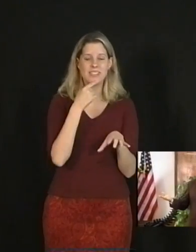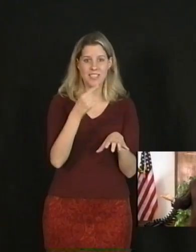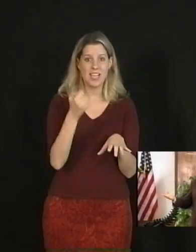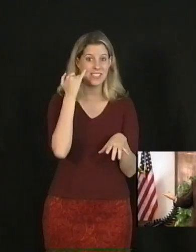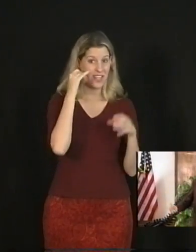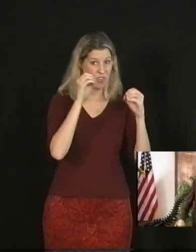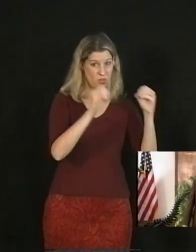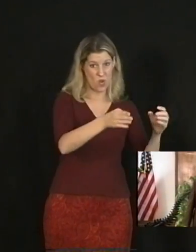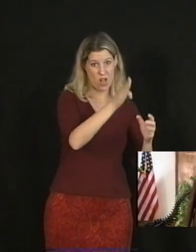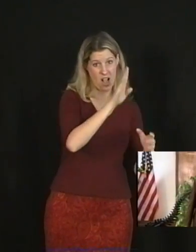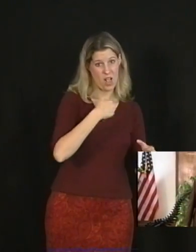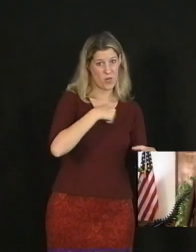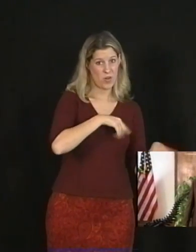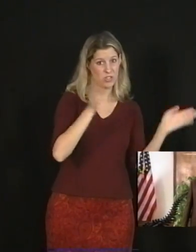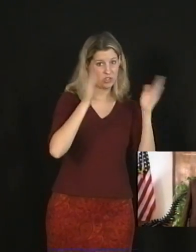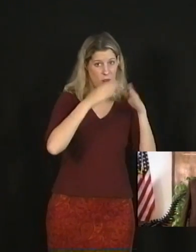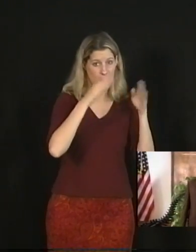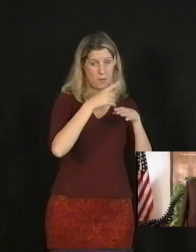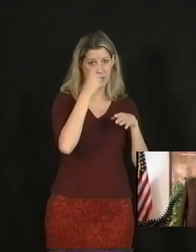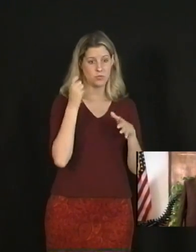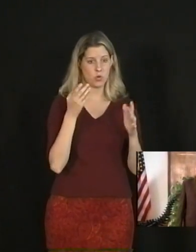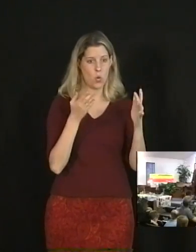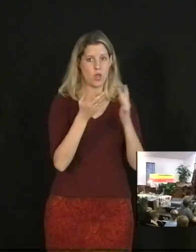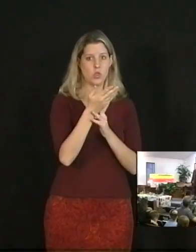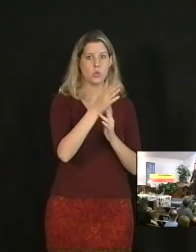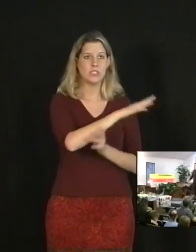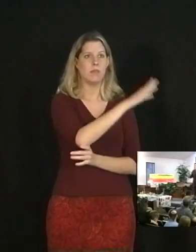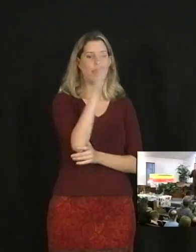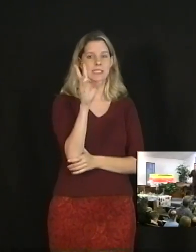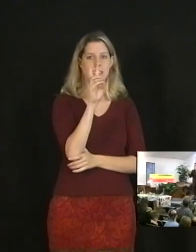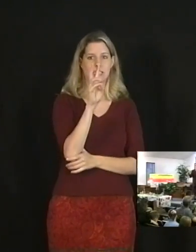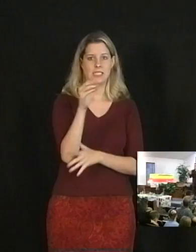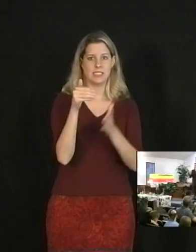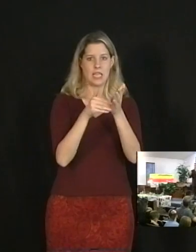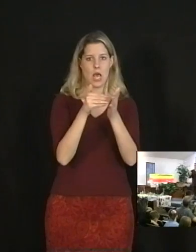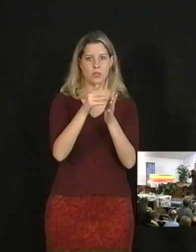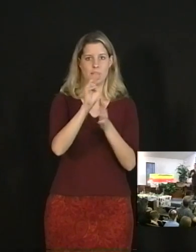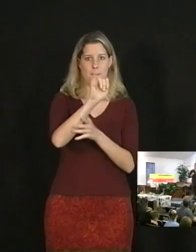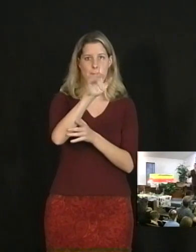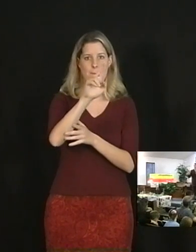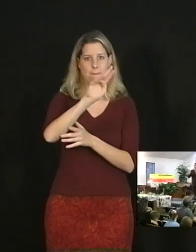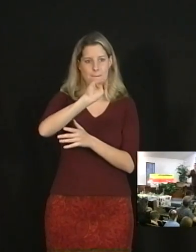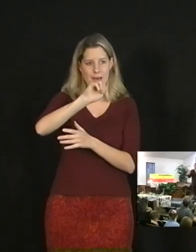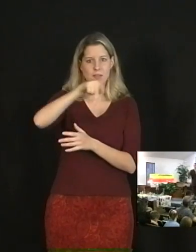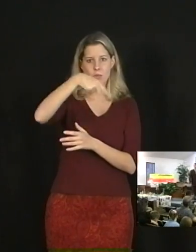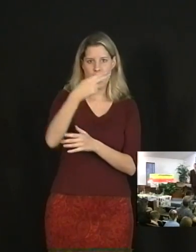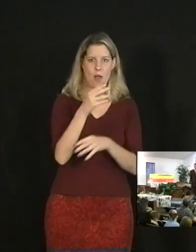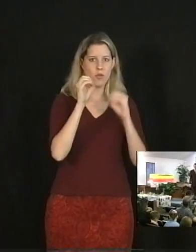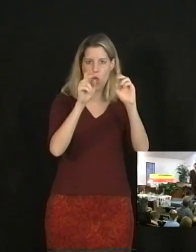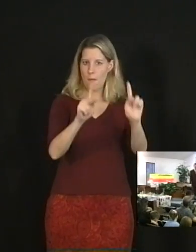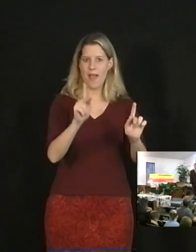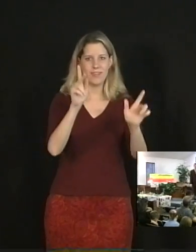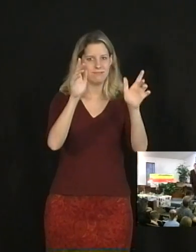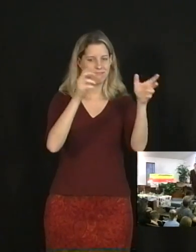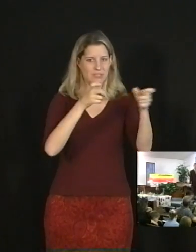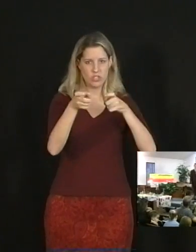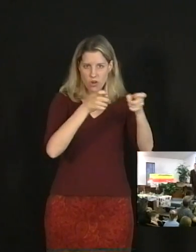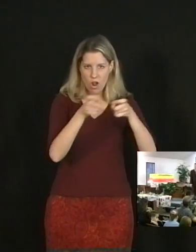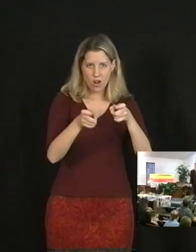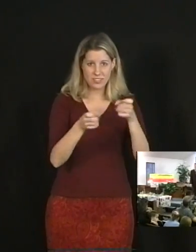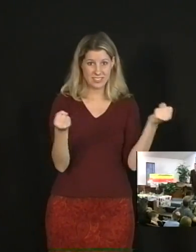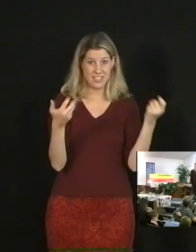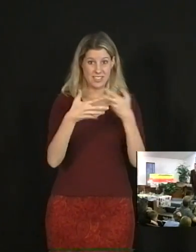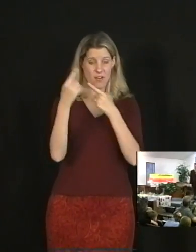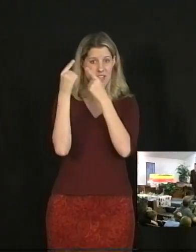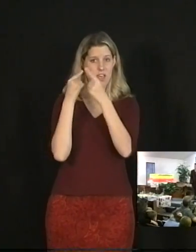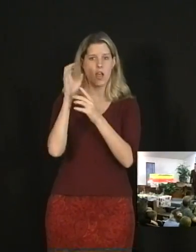is no God, we're in trouble, because we're hurtling through space at 66,000 miles an hour and nobody's in charge. Pretty